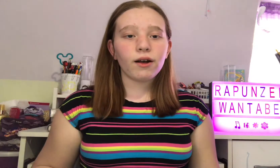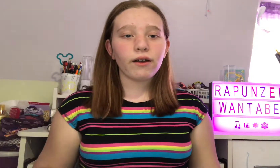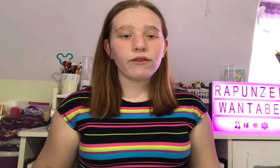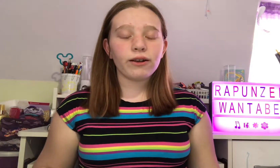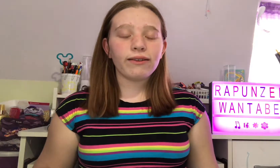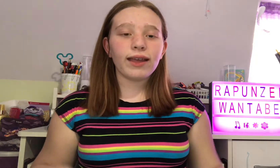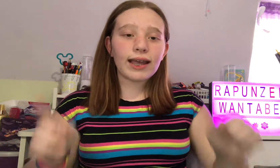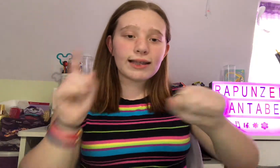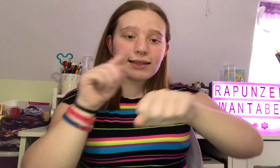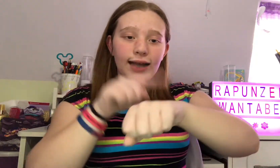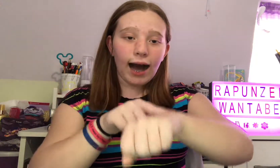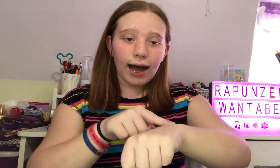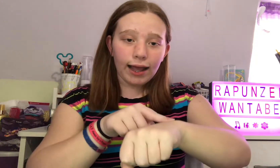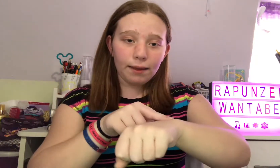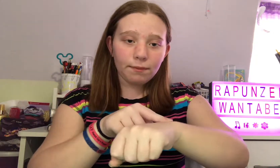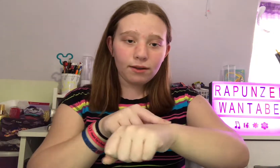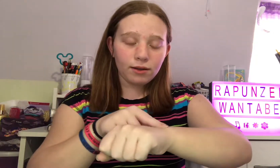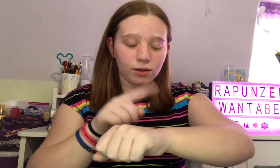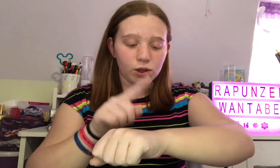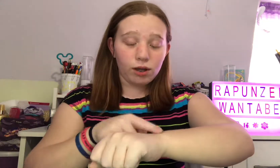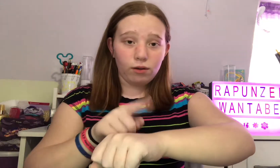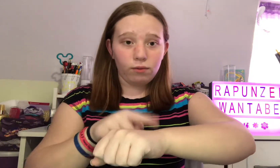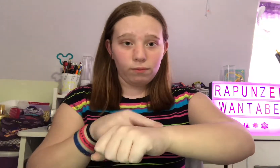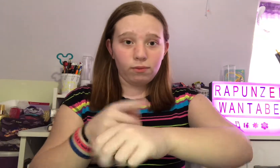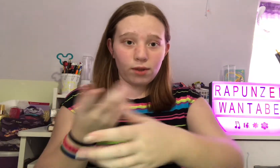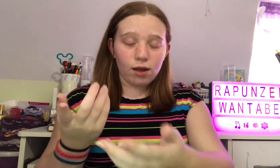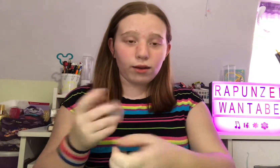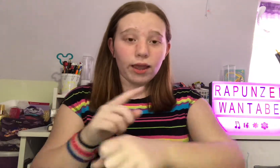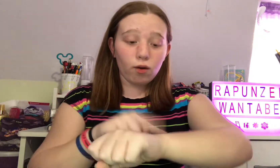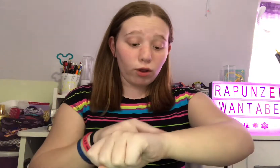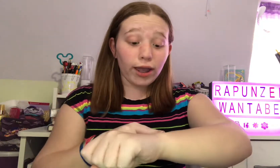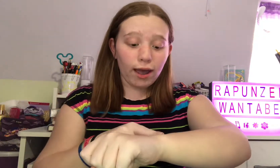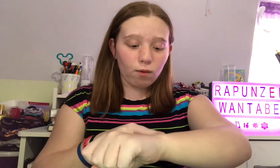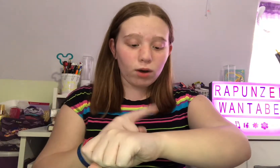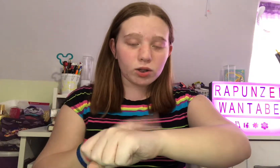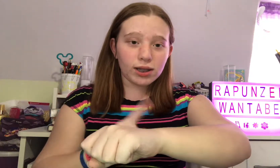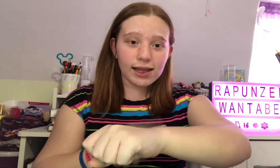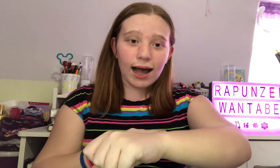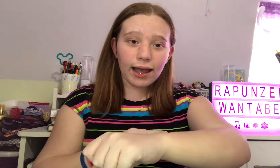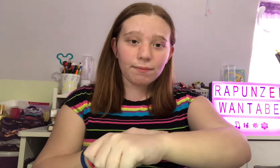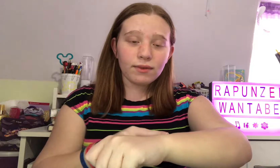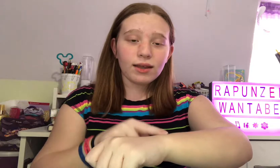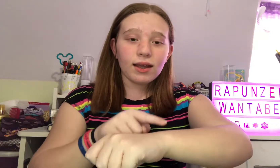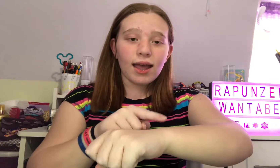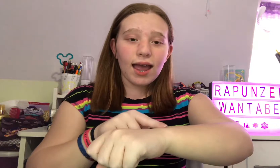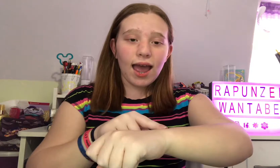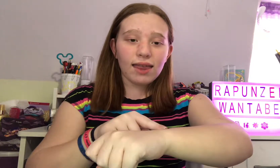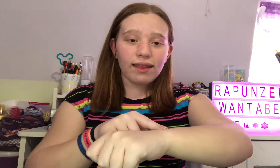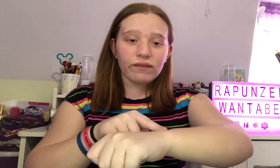Okay, first thing is time. So you'll, you know, like you're looking at a watch, like time. And then after